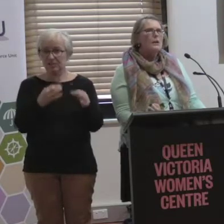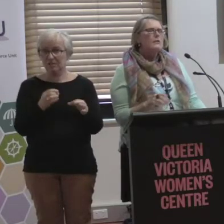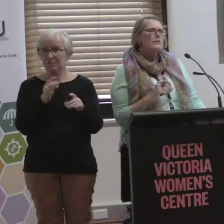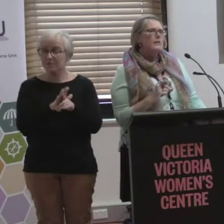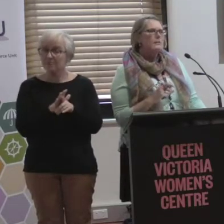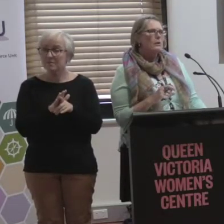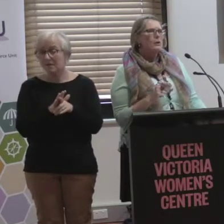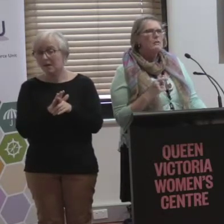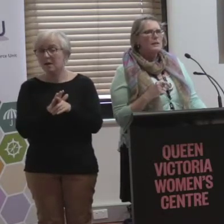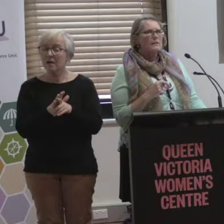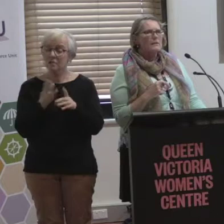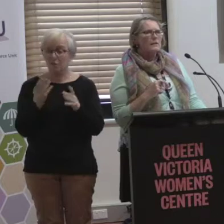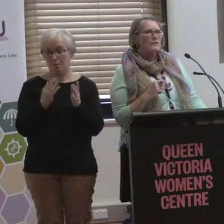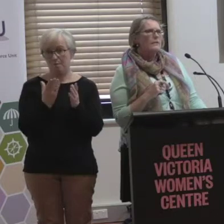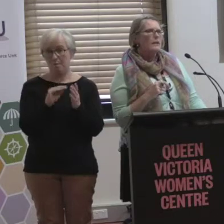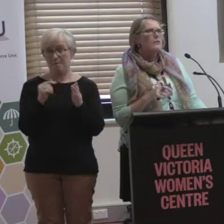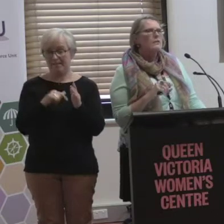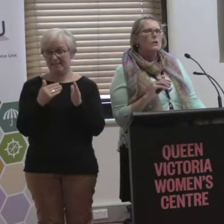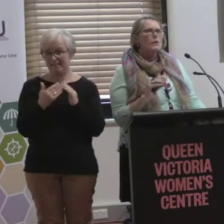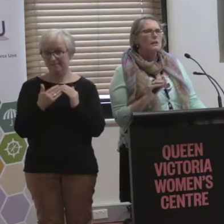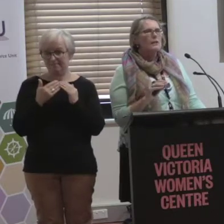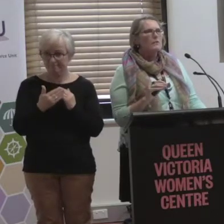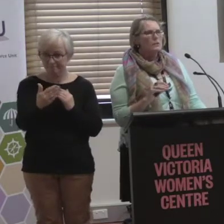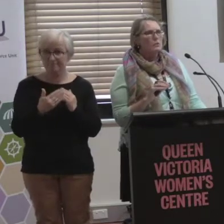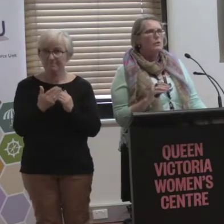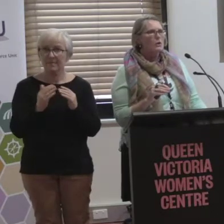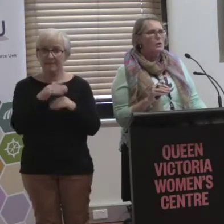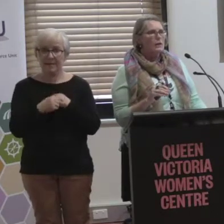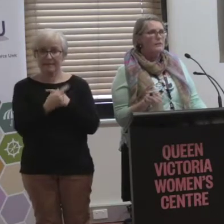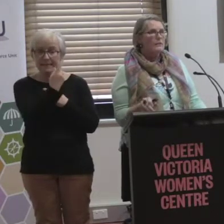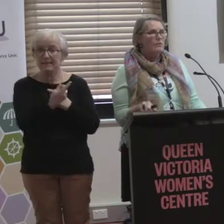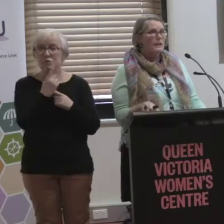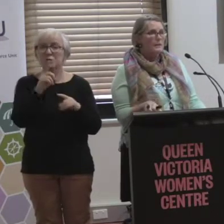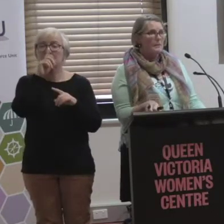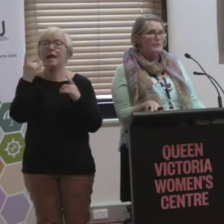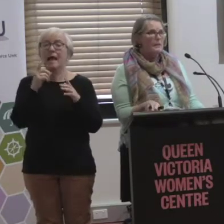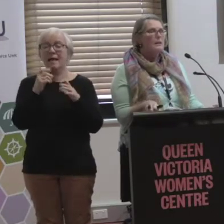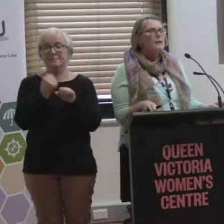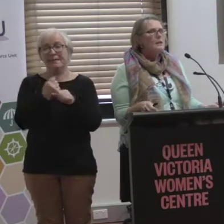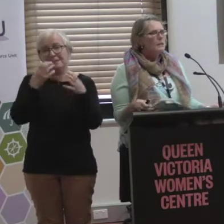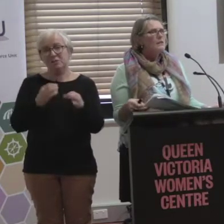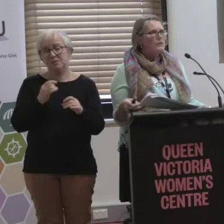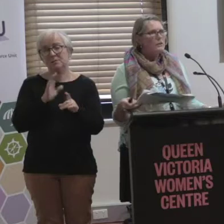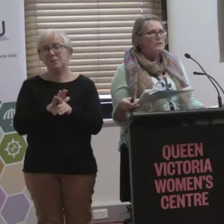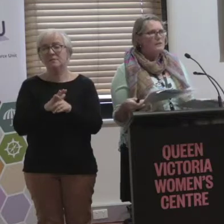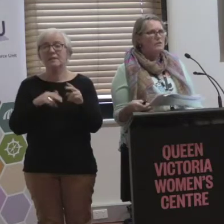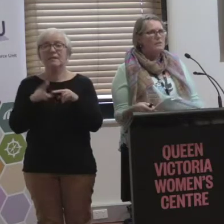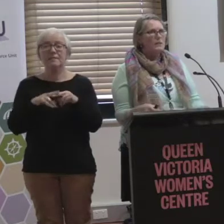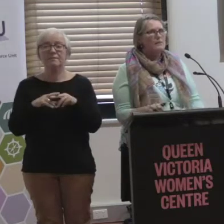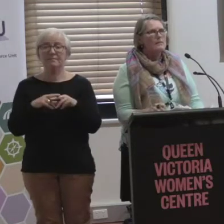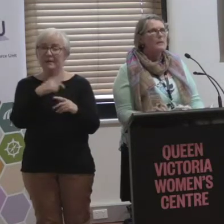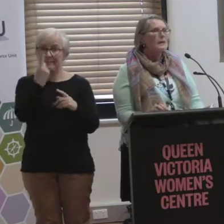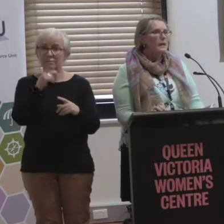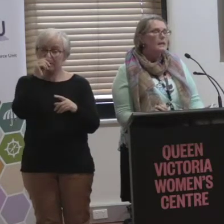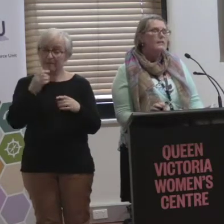decision. So from this point on, in regards to this legislation, it's solely around individuals who no longer have decision-making capacity. If an individual has